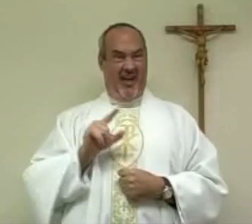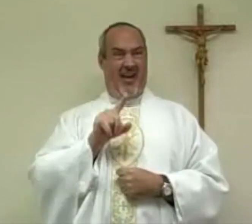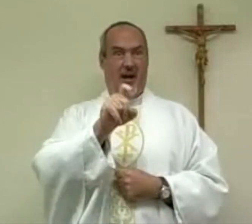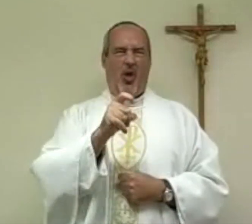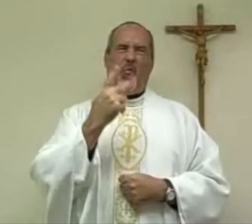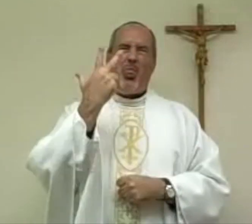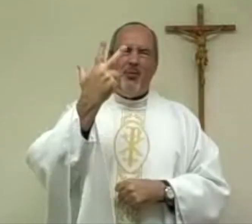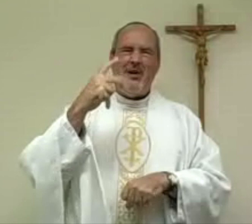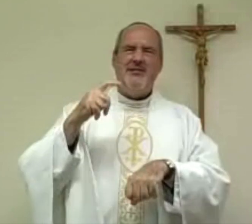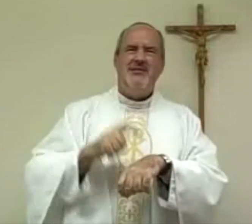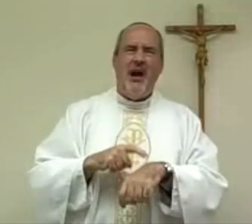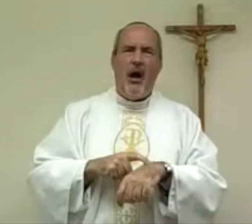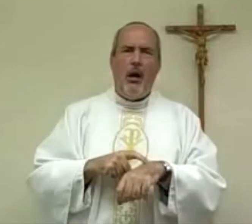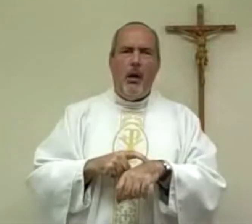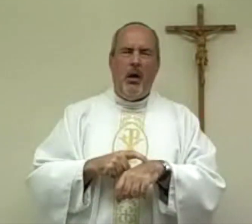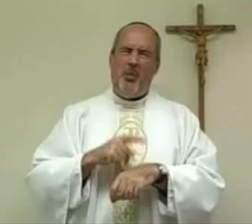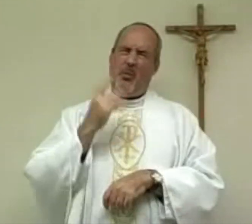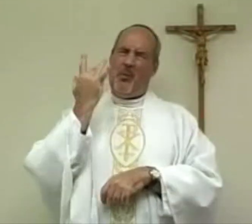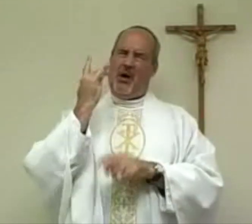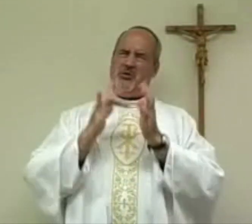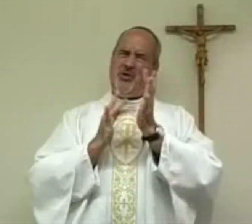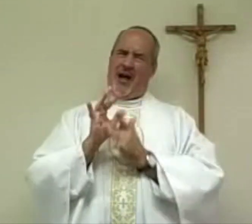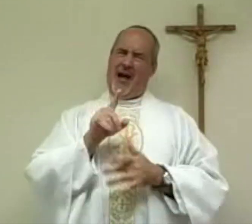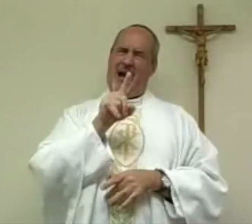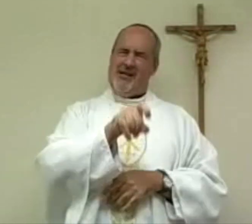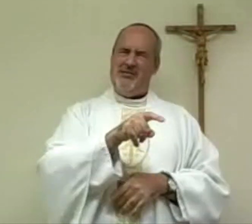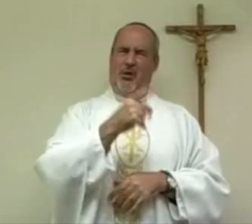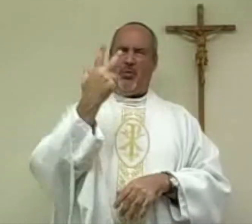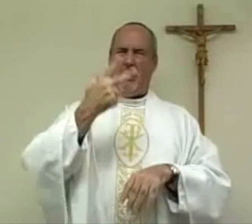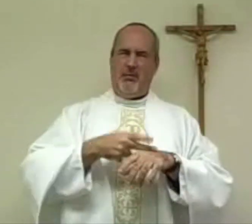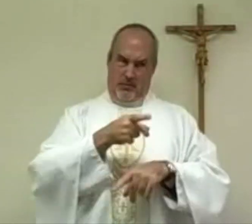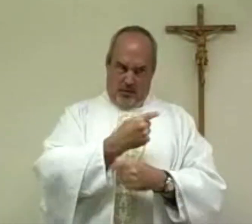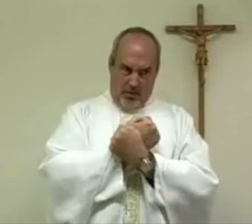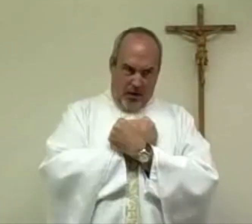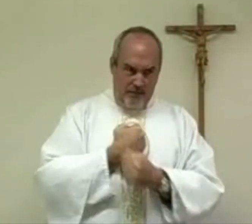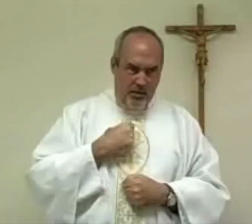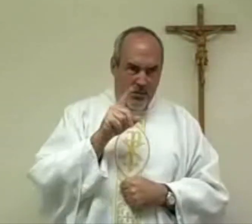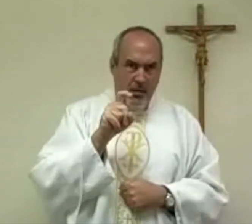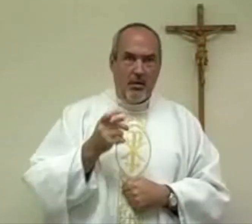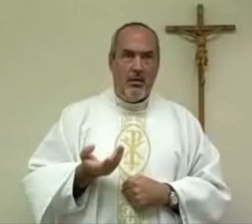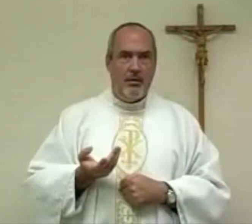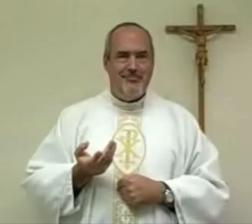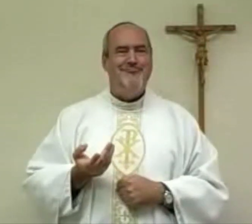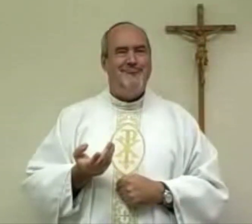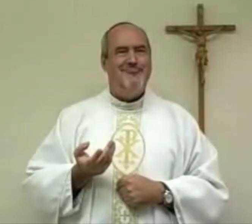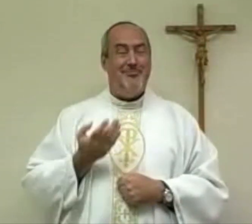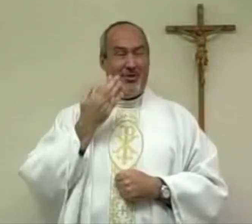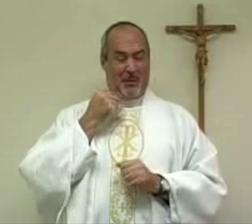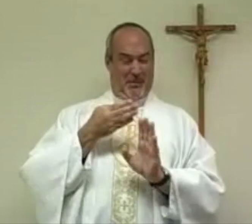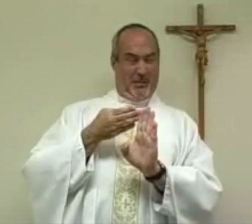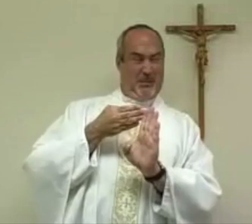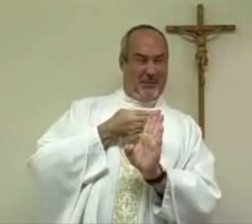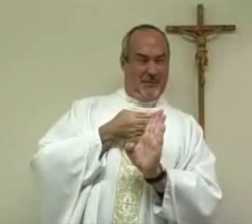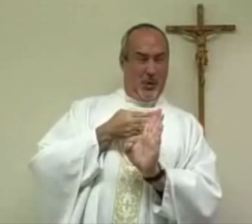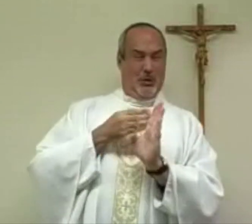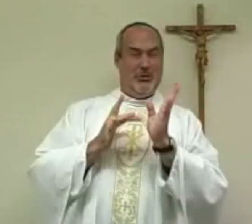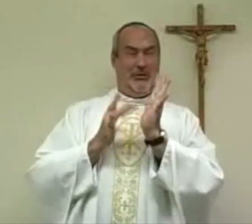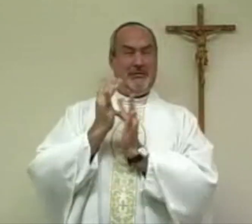love me?" And he asked him 3 times. And why do you think he would have asked Peter if he loved Jesus